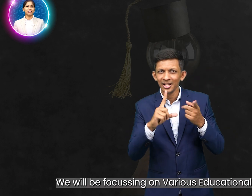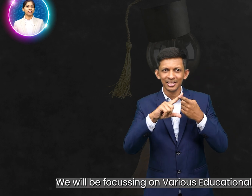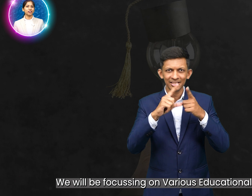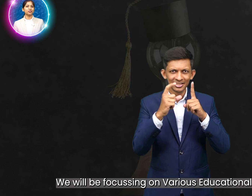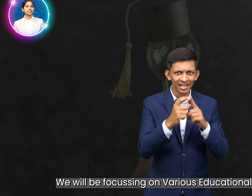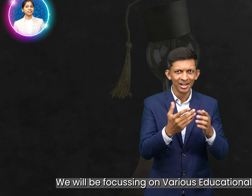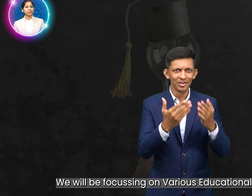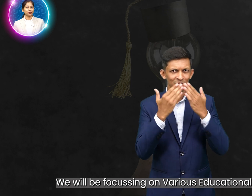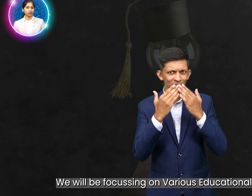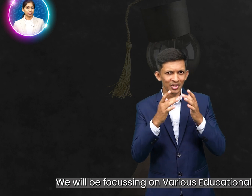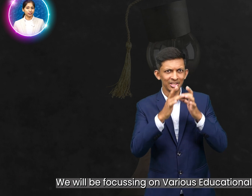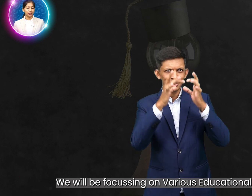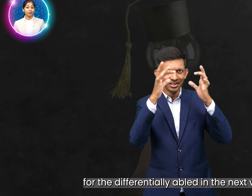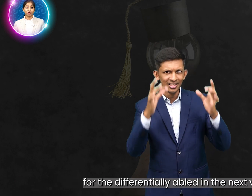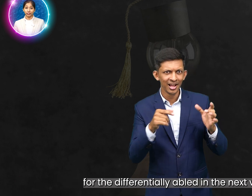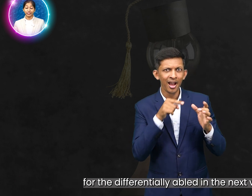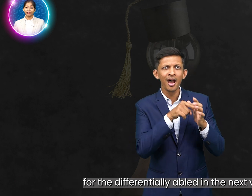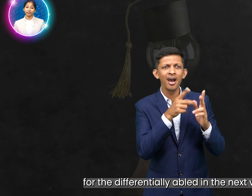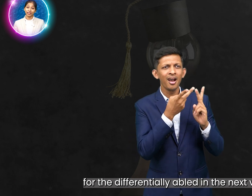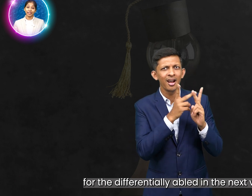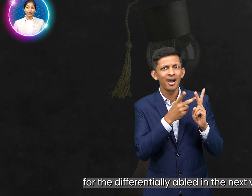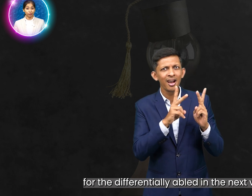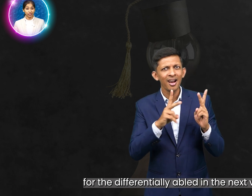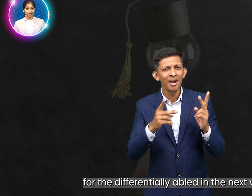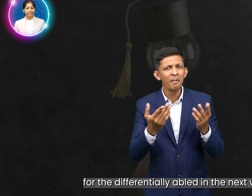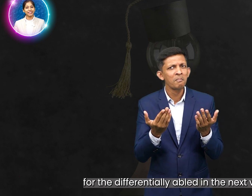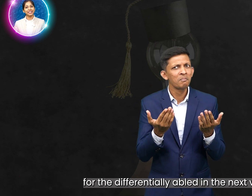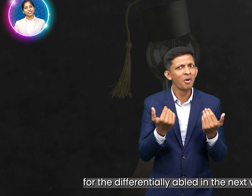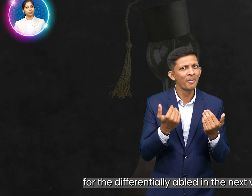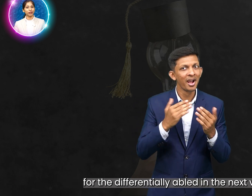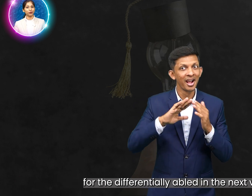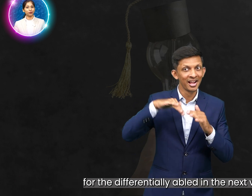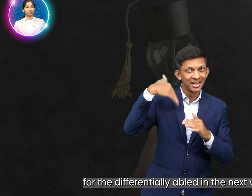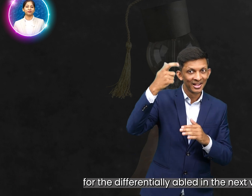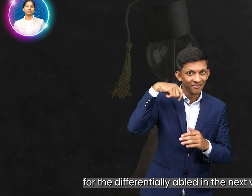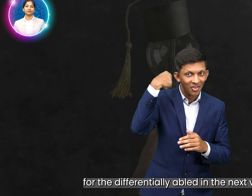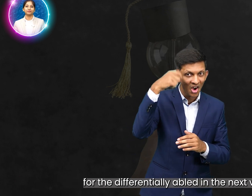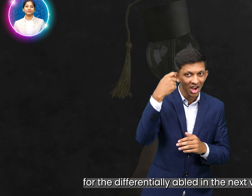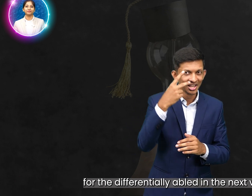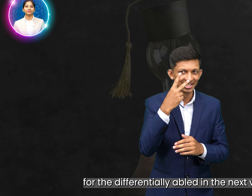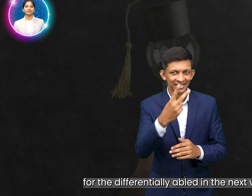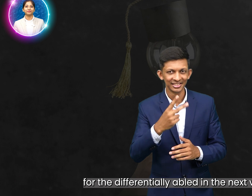various educational institutions for the differently abled in the next video.